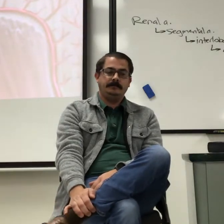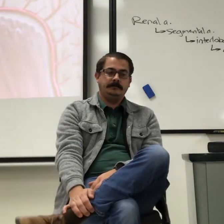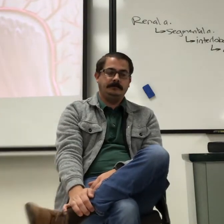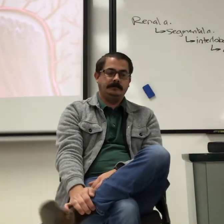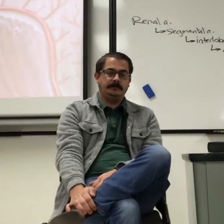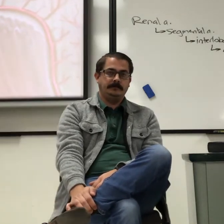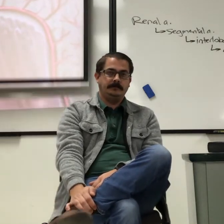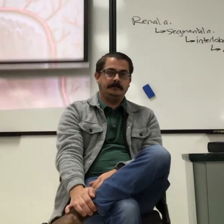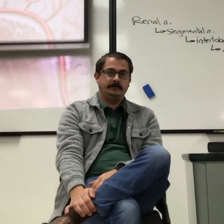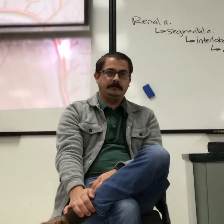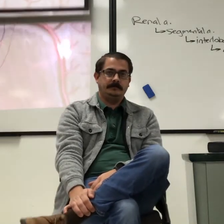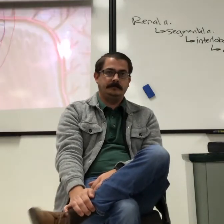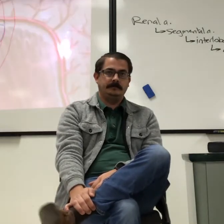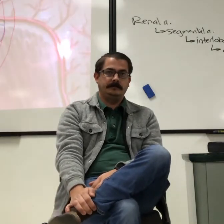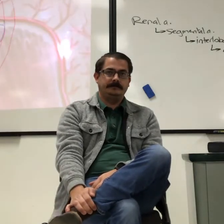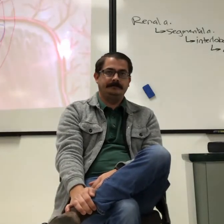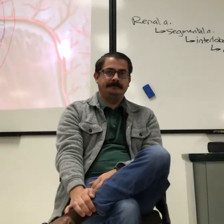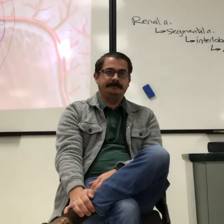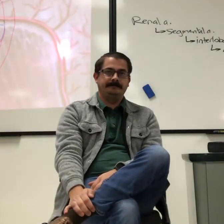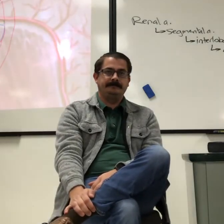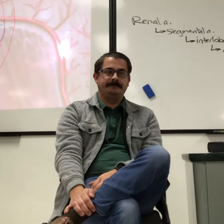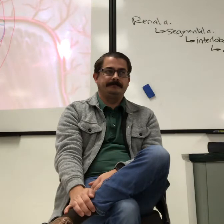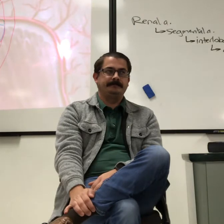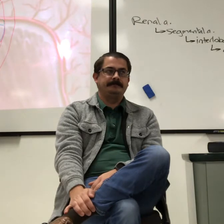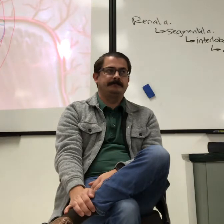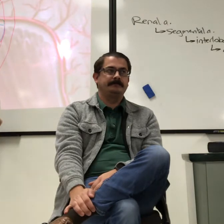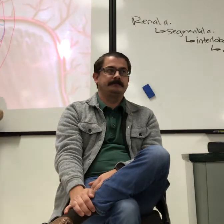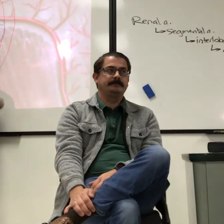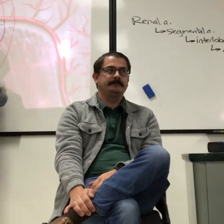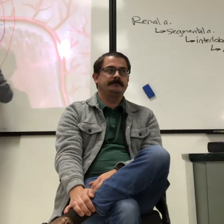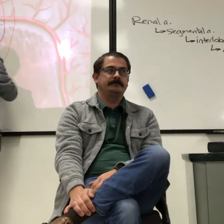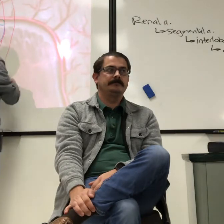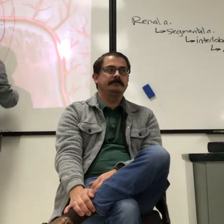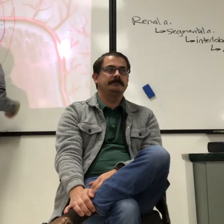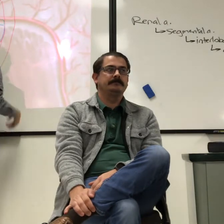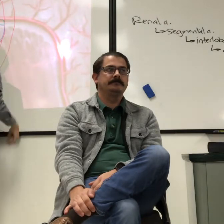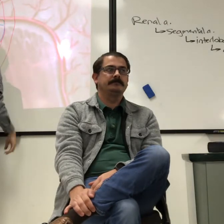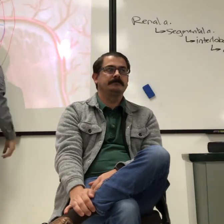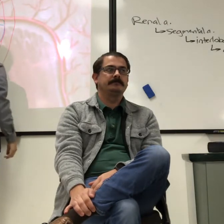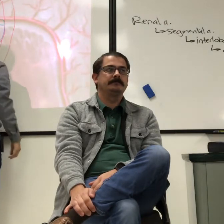Well, they don't show glomerulus, but if I could kind of draw one in.